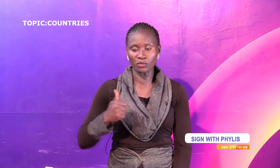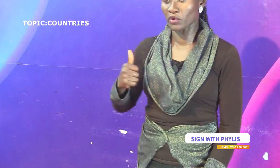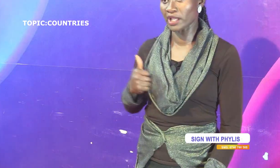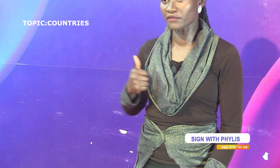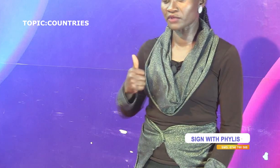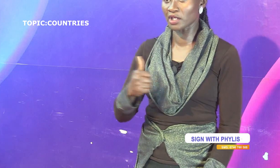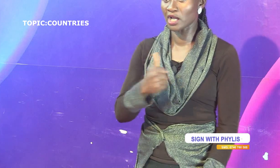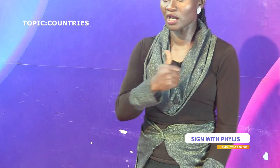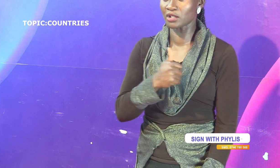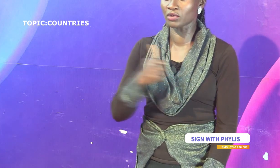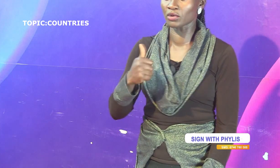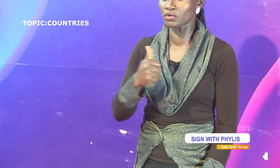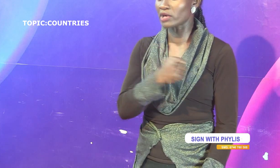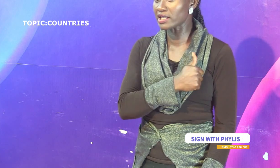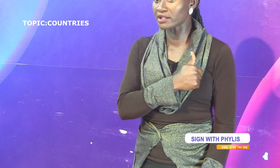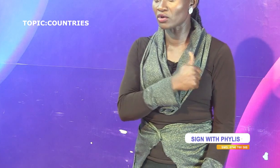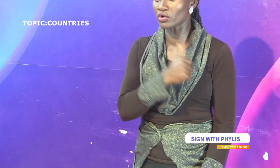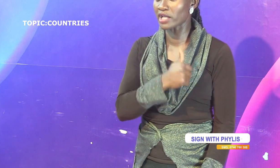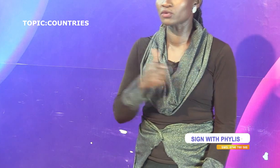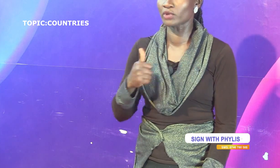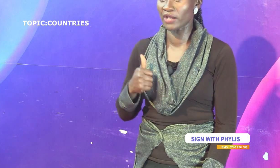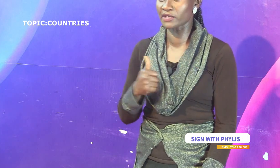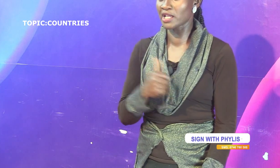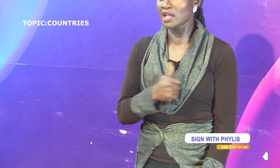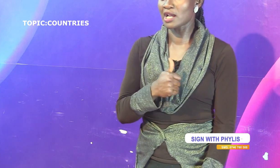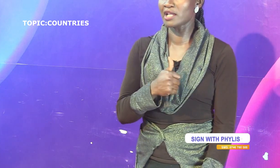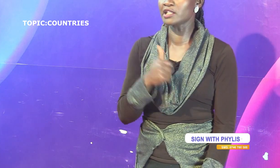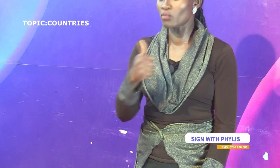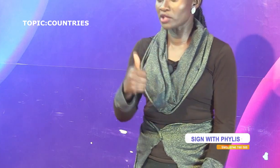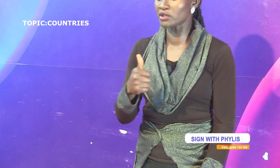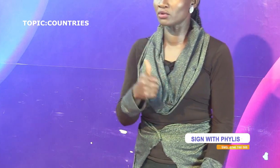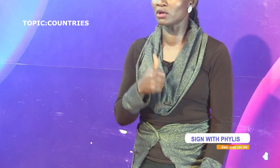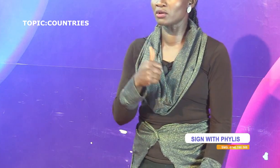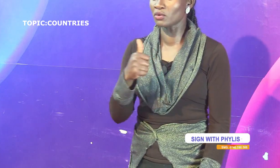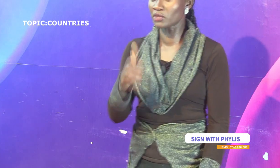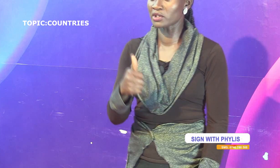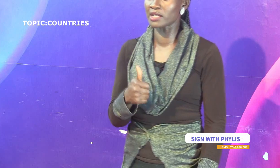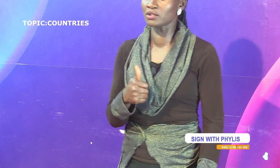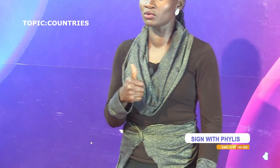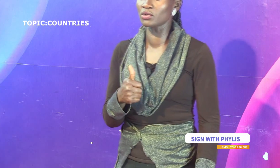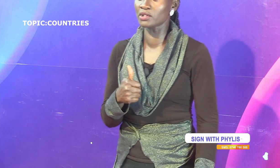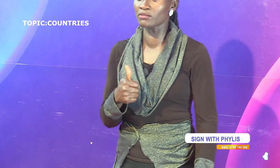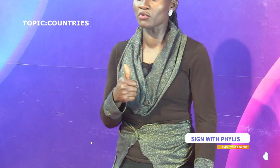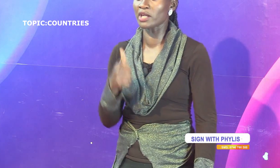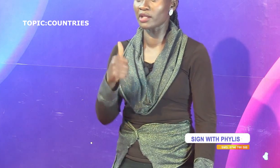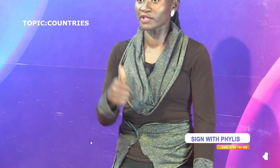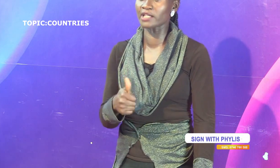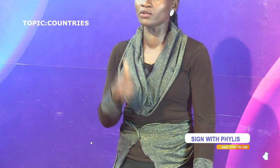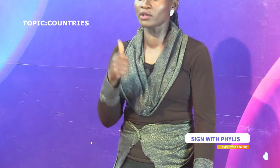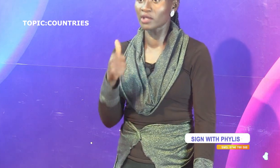left to right or right to left. It depends in which hands do you use. Maybe you are left-handed or right-handed,